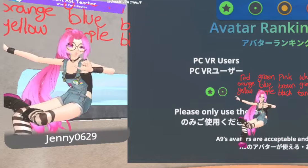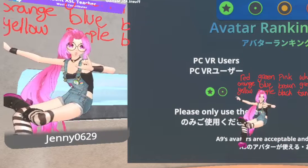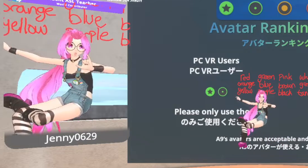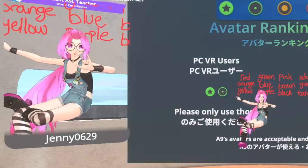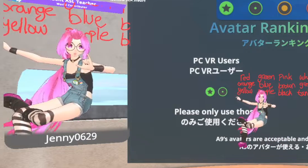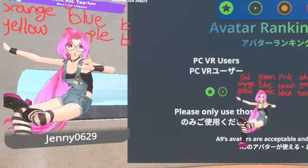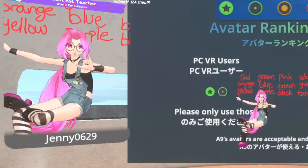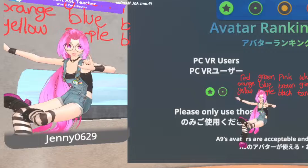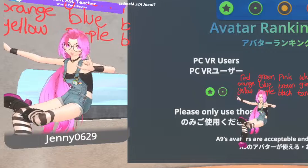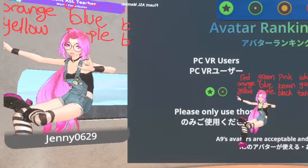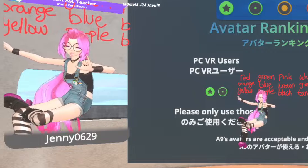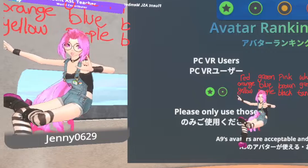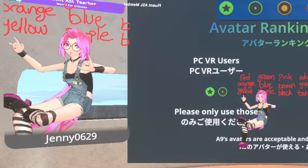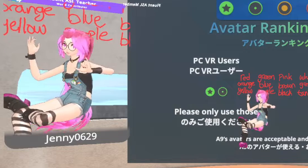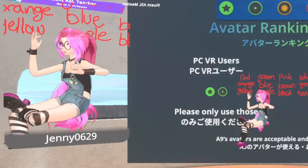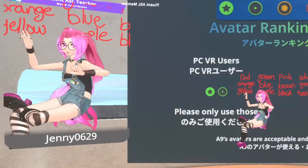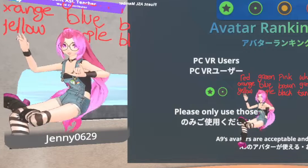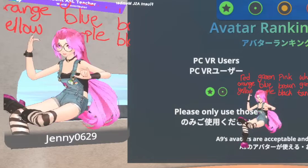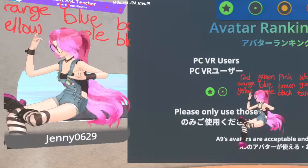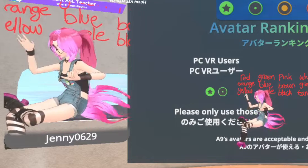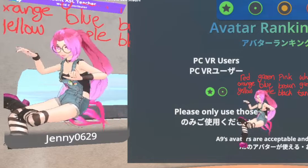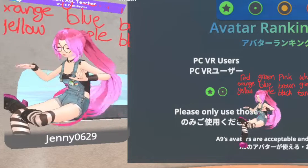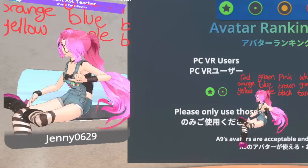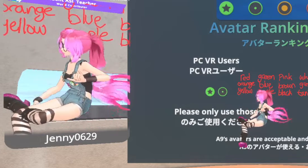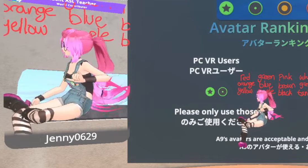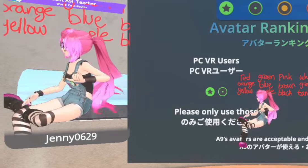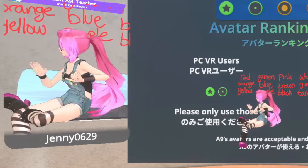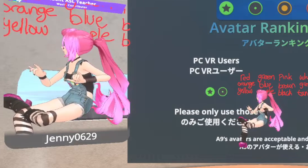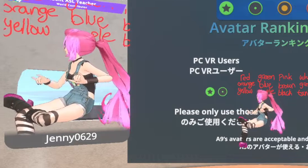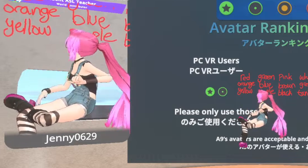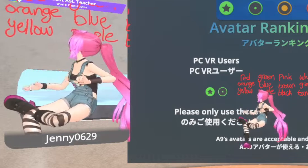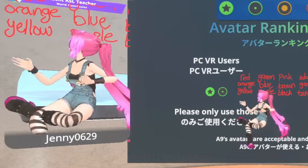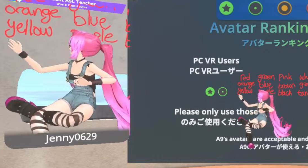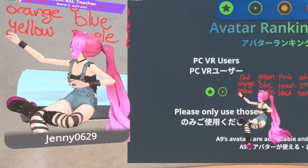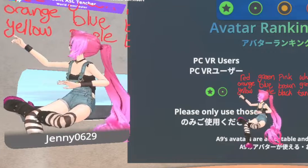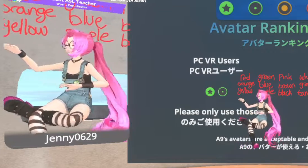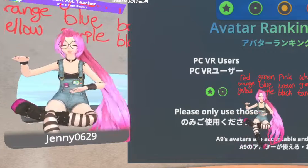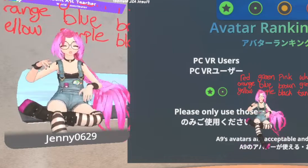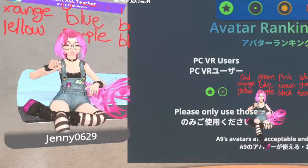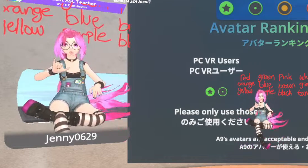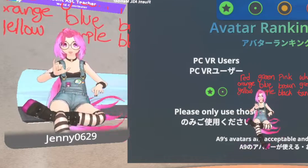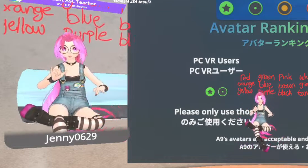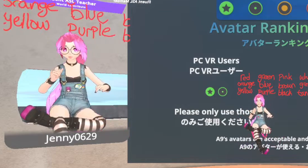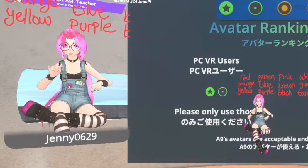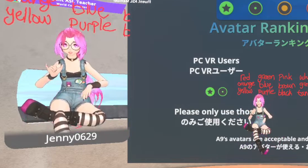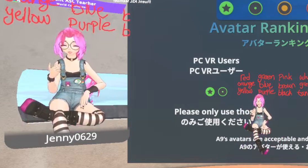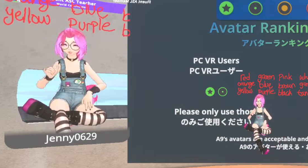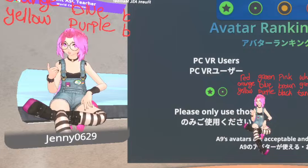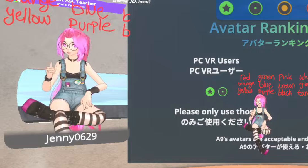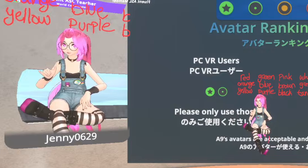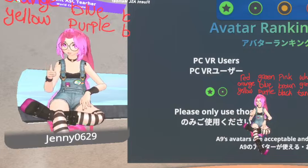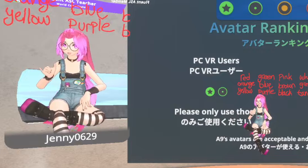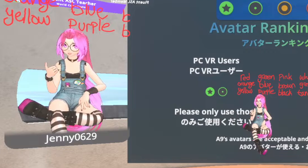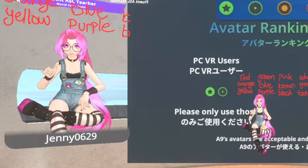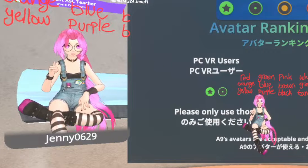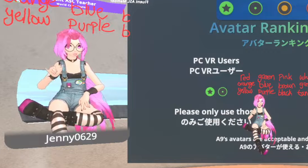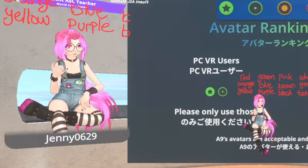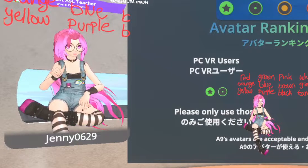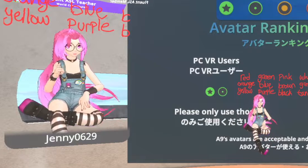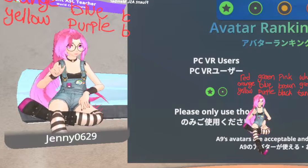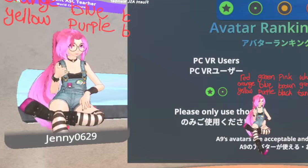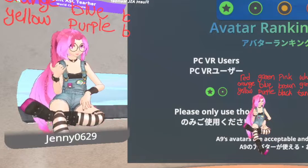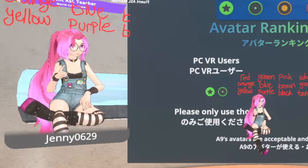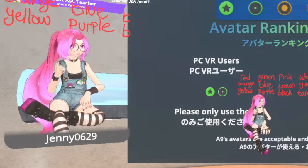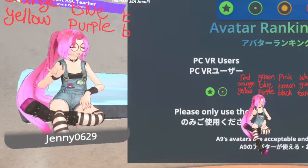me? Y. You guys are so smart. I love you guys. Okay, so you have a Y, and what are you gonna do? You're just gonna shake